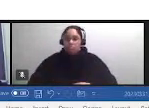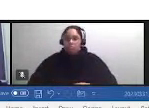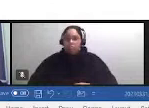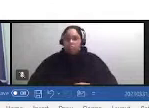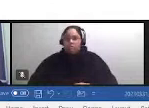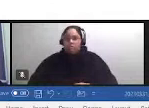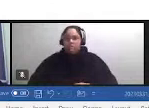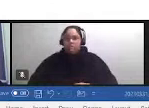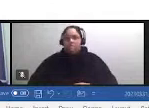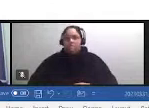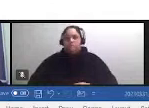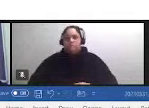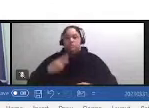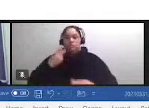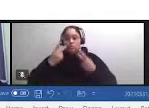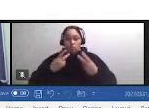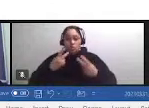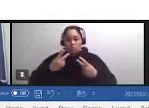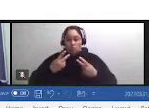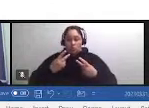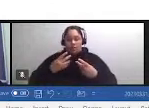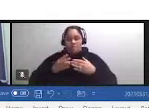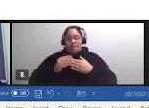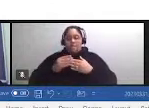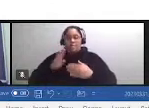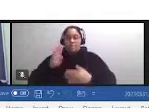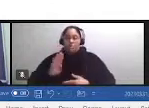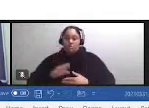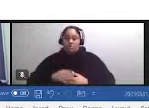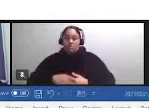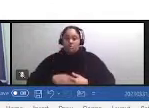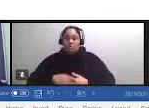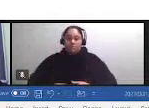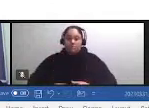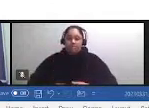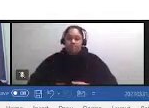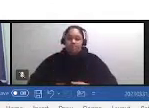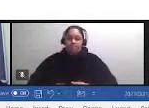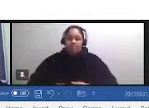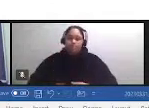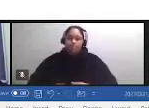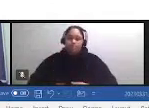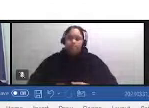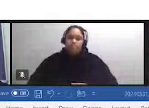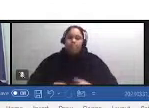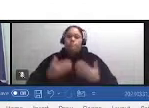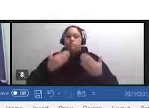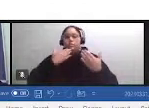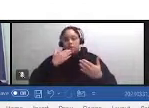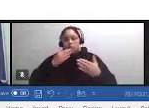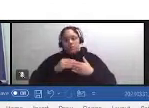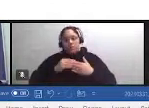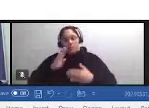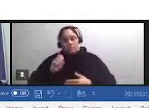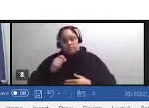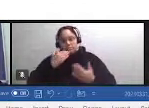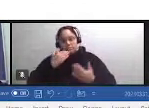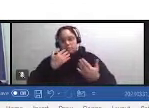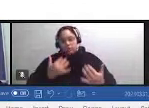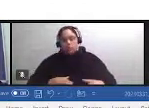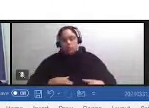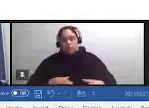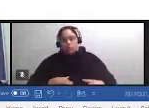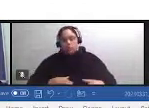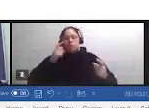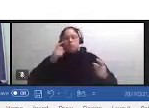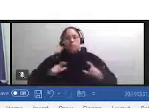I saw a Member Bosman. Yes, thank you so Member much. Bosman, Chair. Thank you. Thank you very much. Then the committee